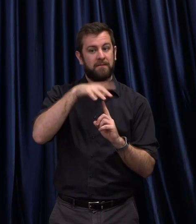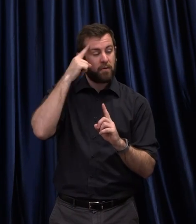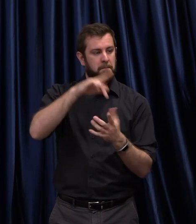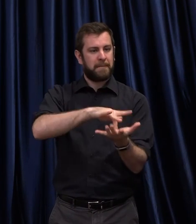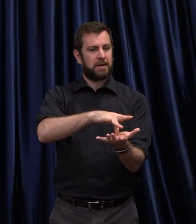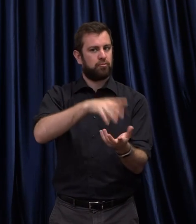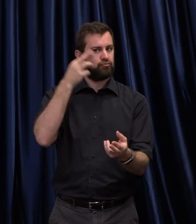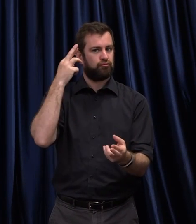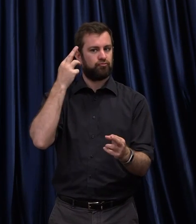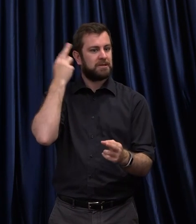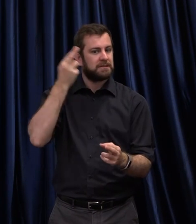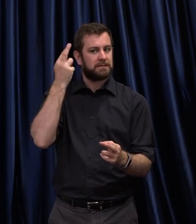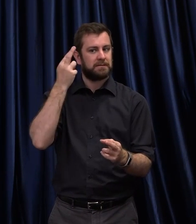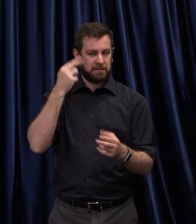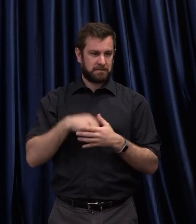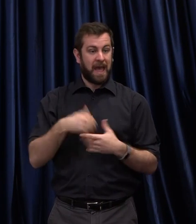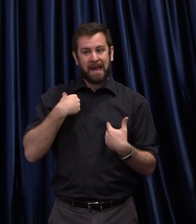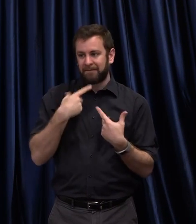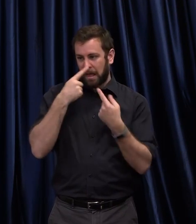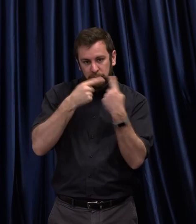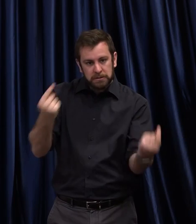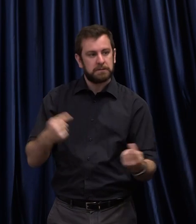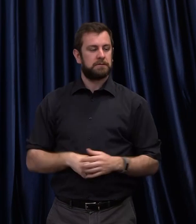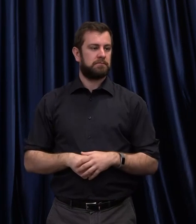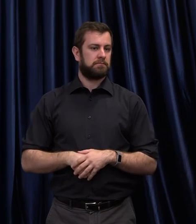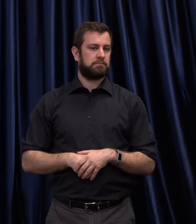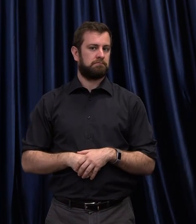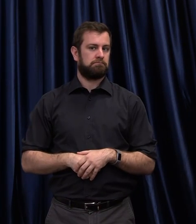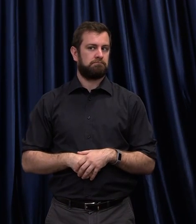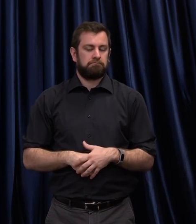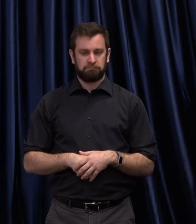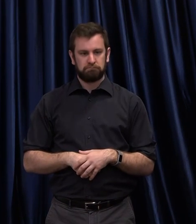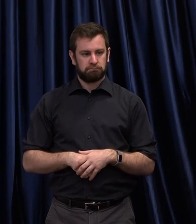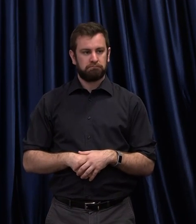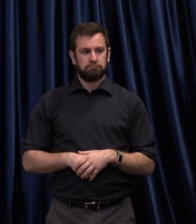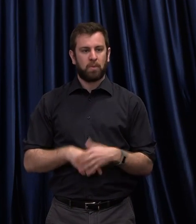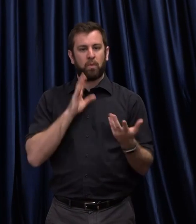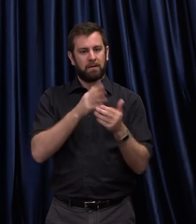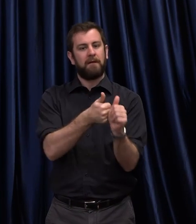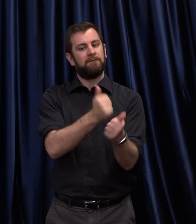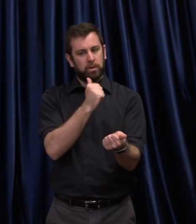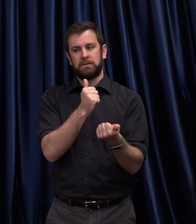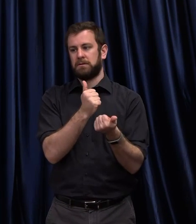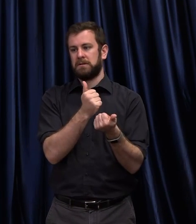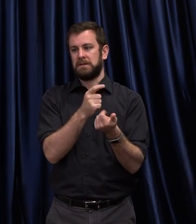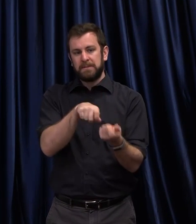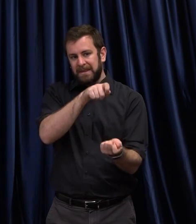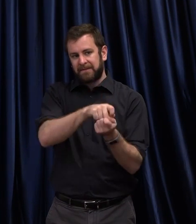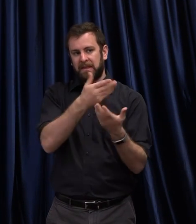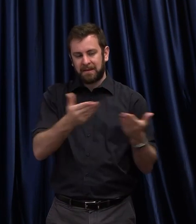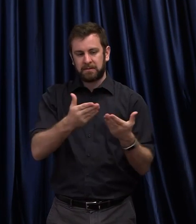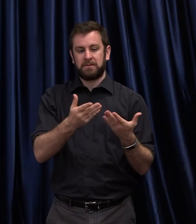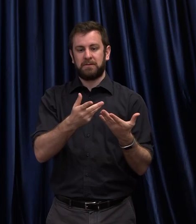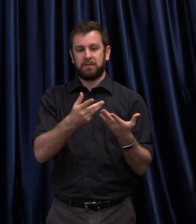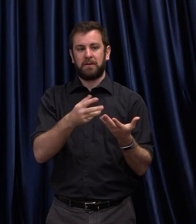reasons. They have allergies. And so they will, in some cases,